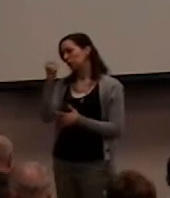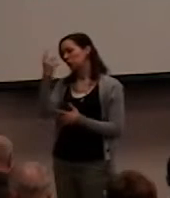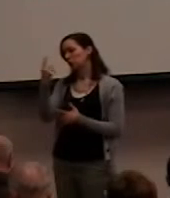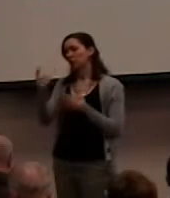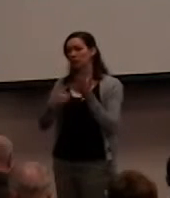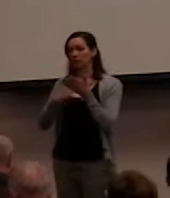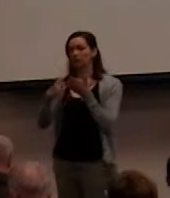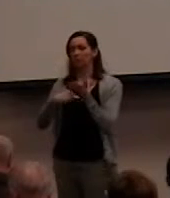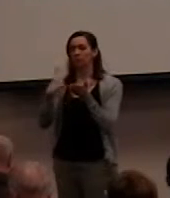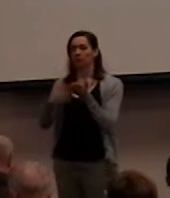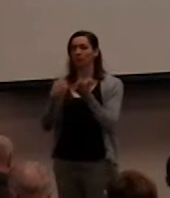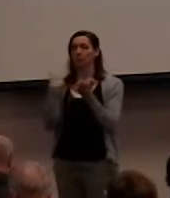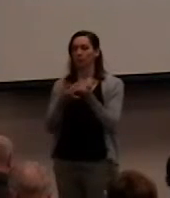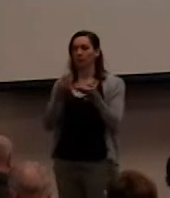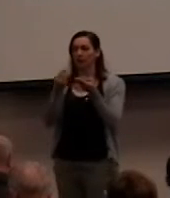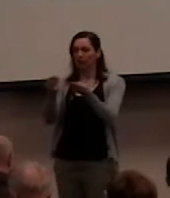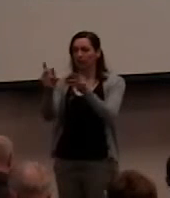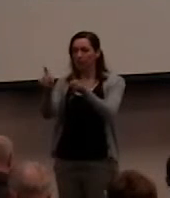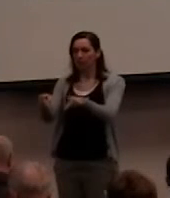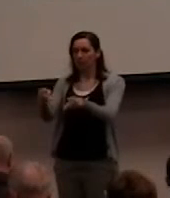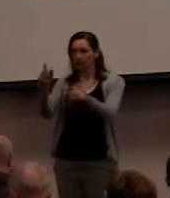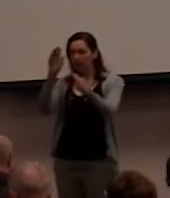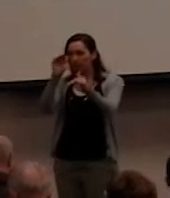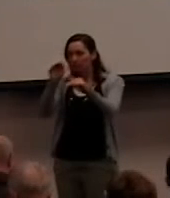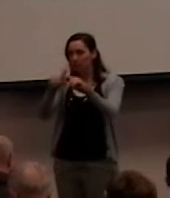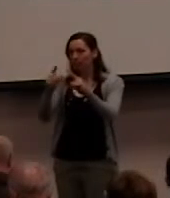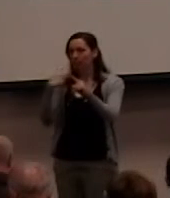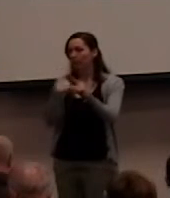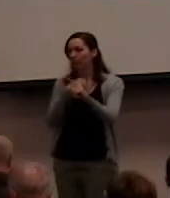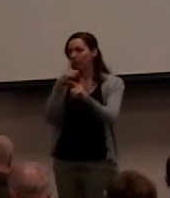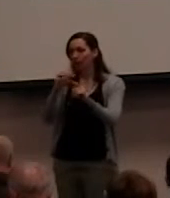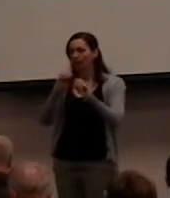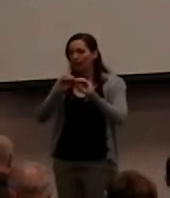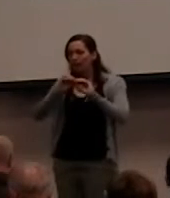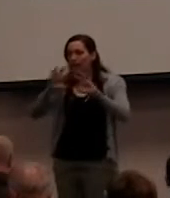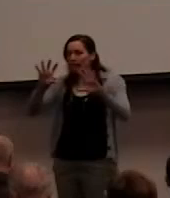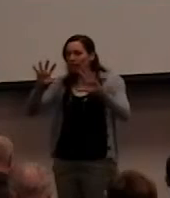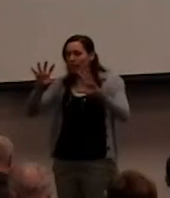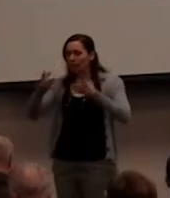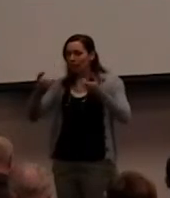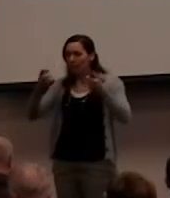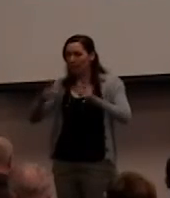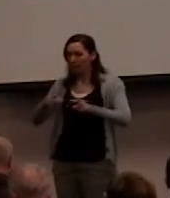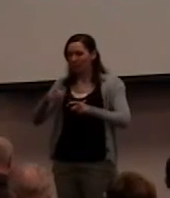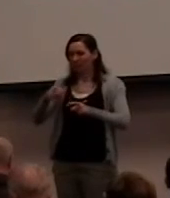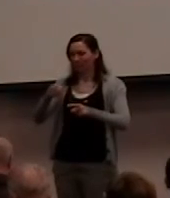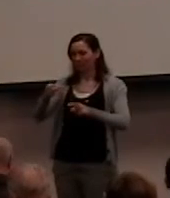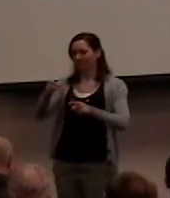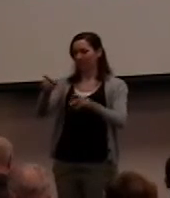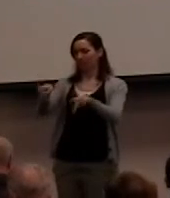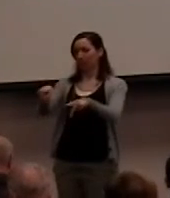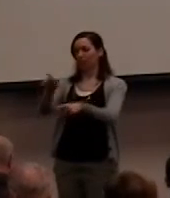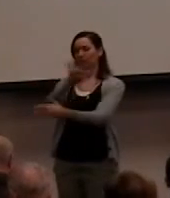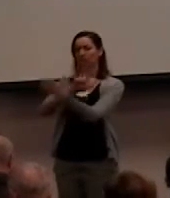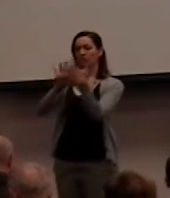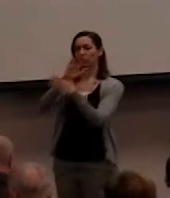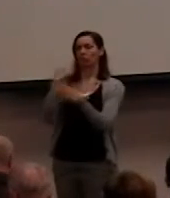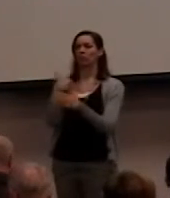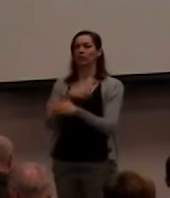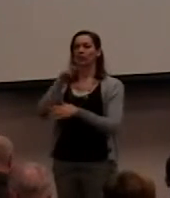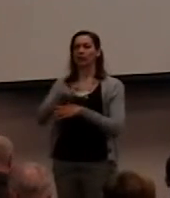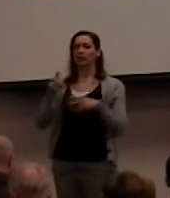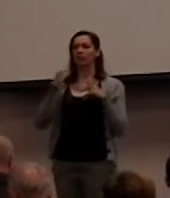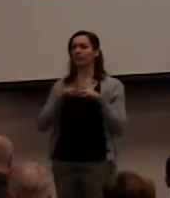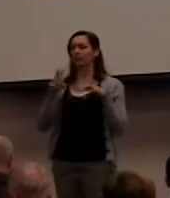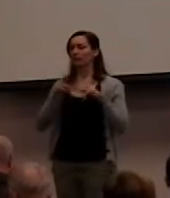people expectations, sometimes we're not clear, and we wind up creating confusion. We need to be very, very clear